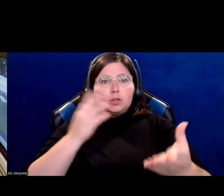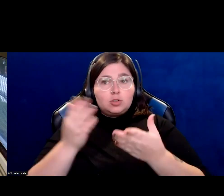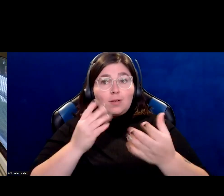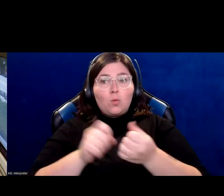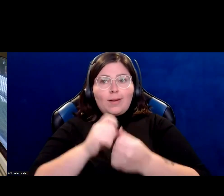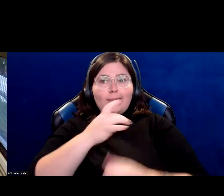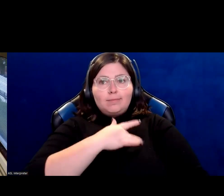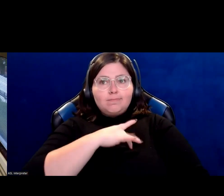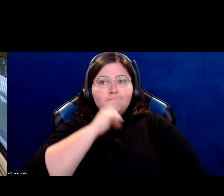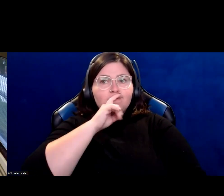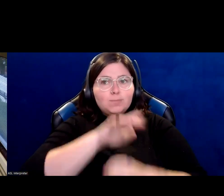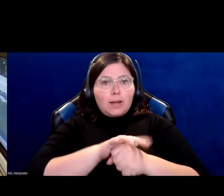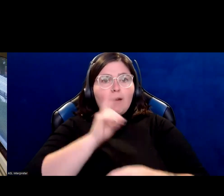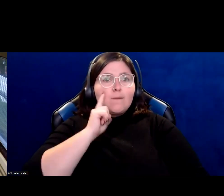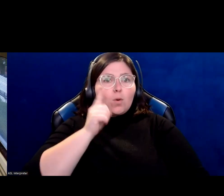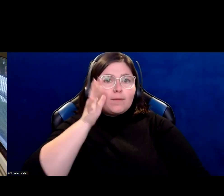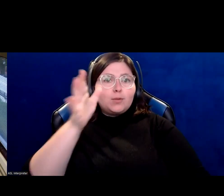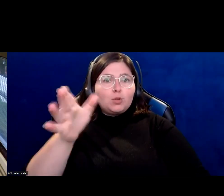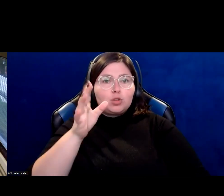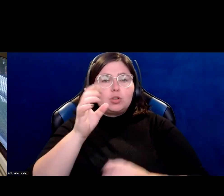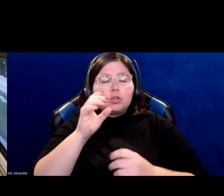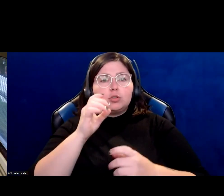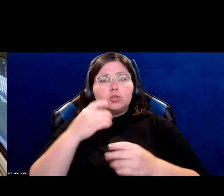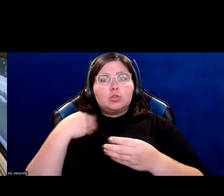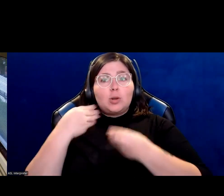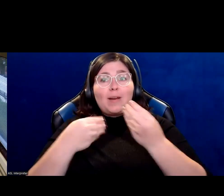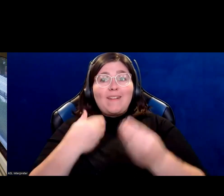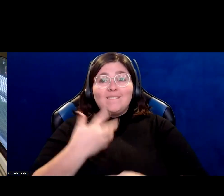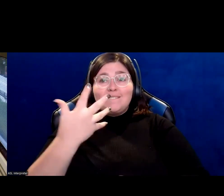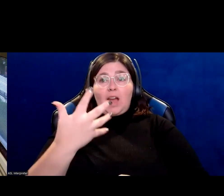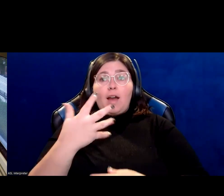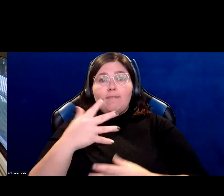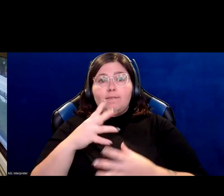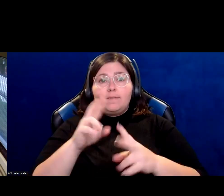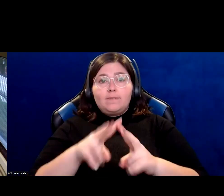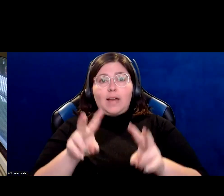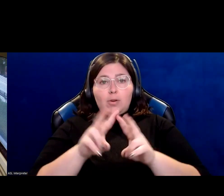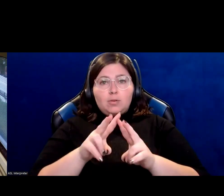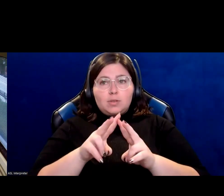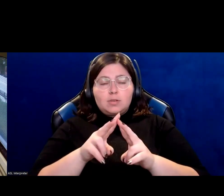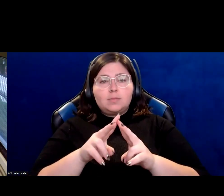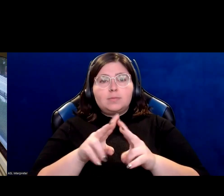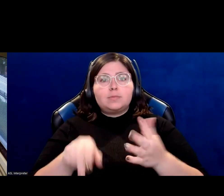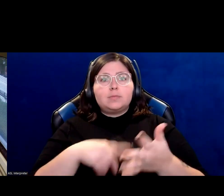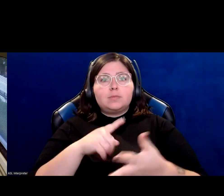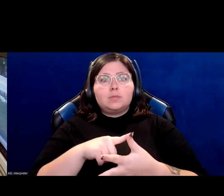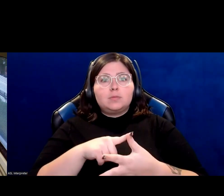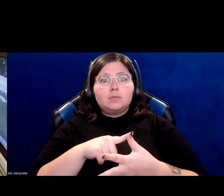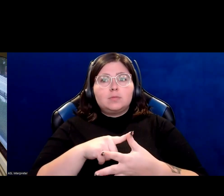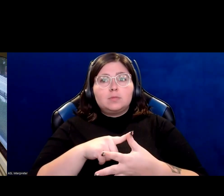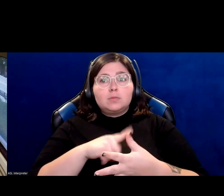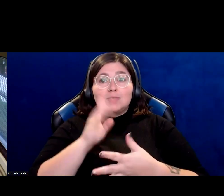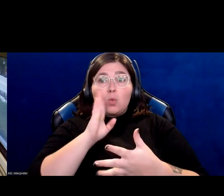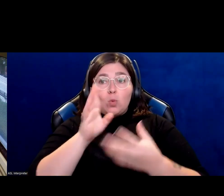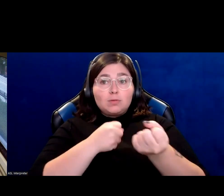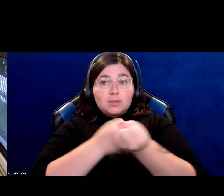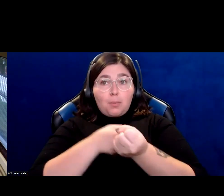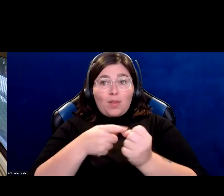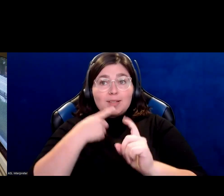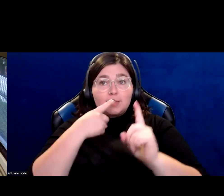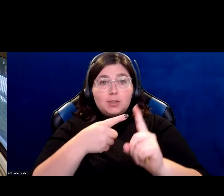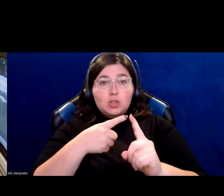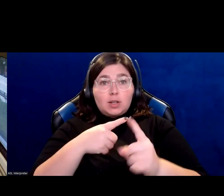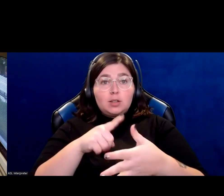to future generations. We have 5 core values. I think I'm going in and out here. We have 5 core values that support this mission,